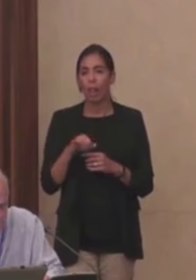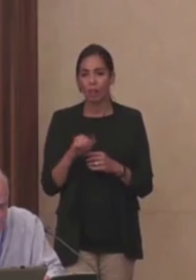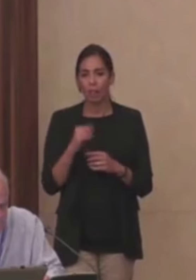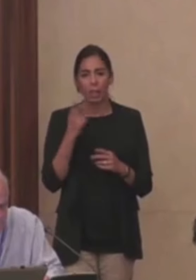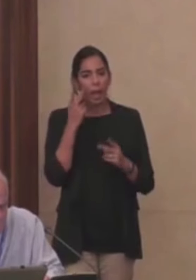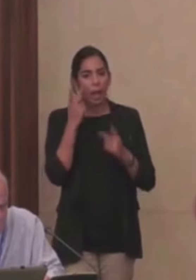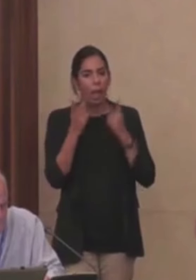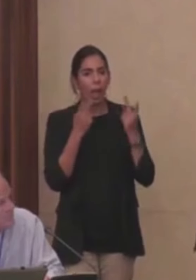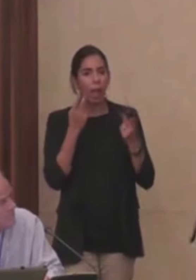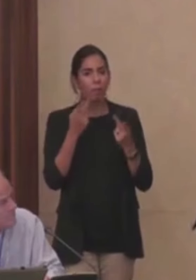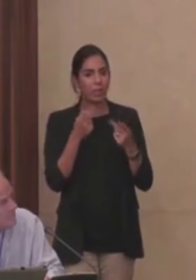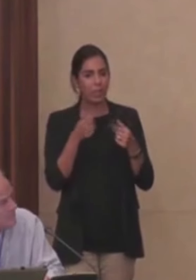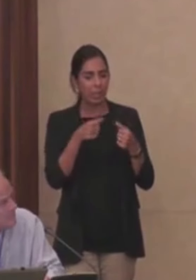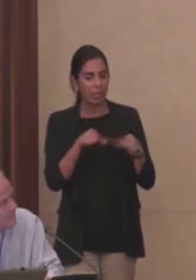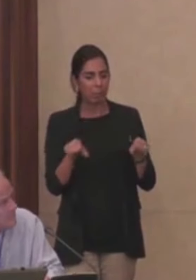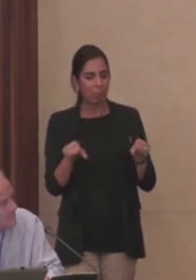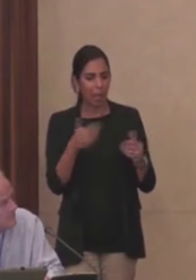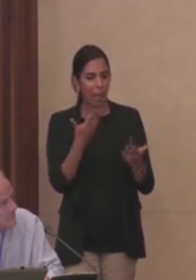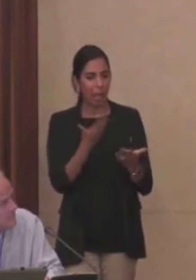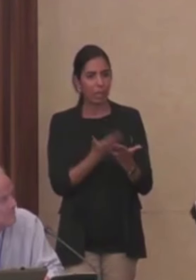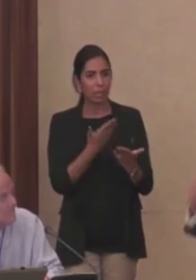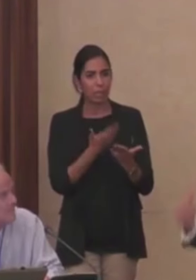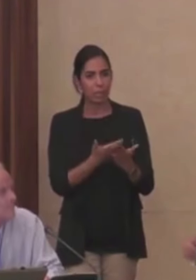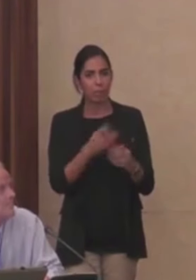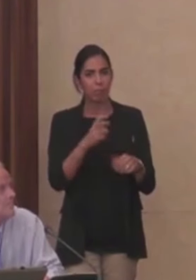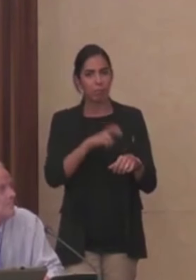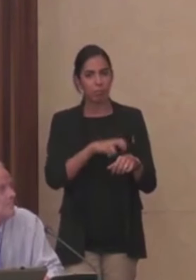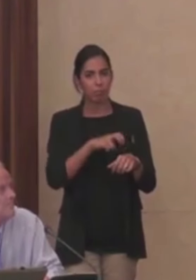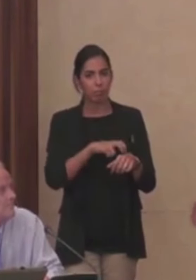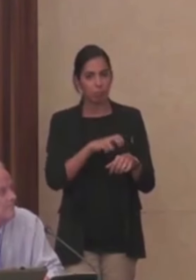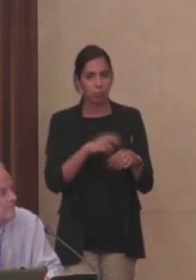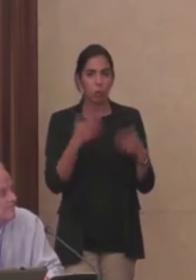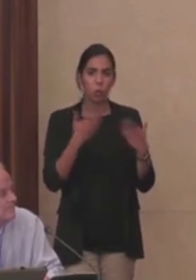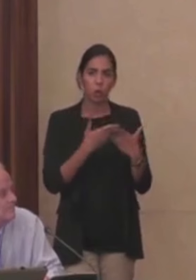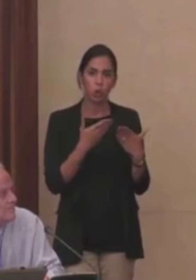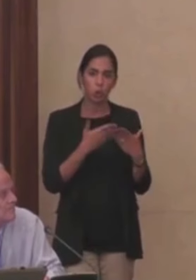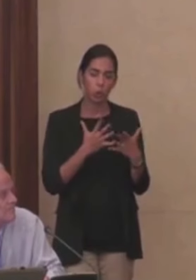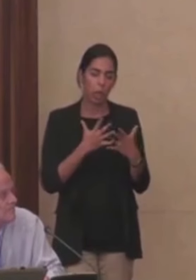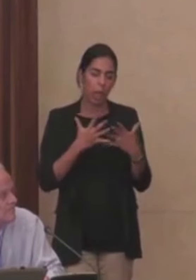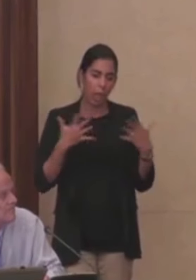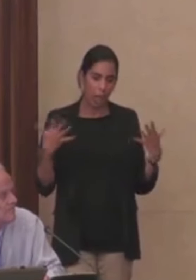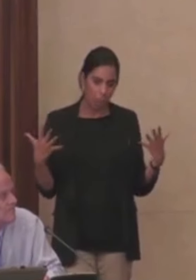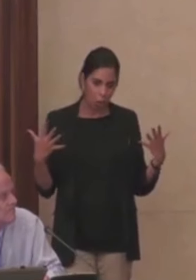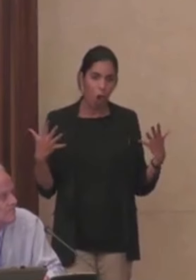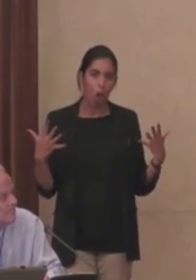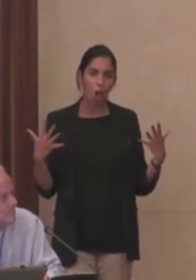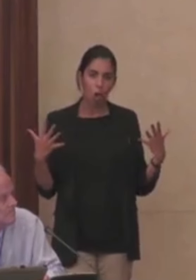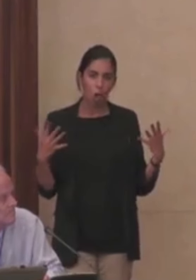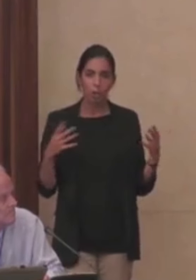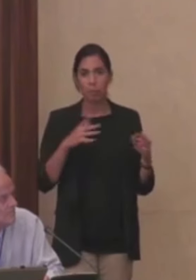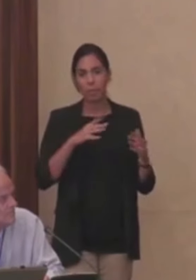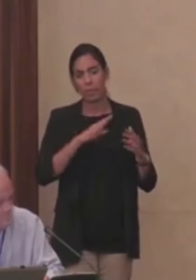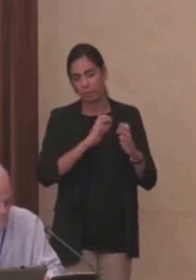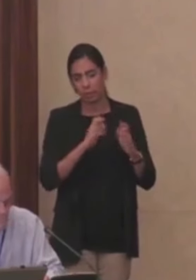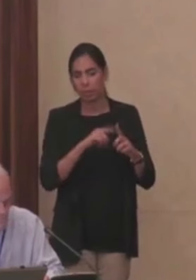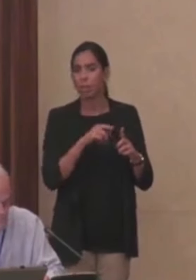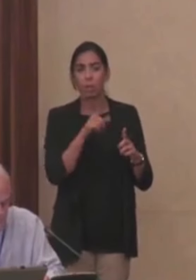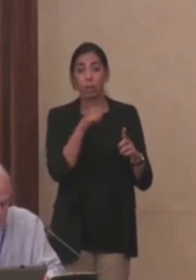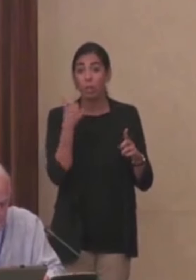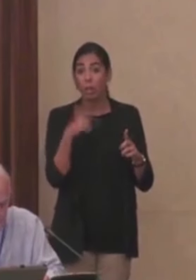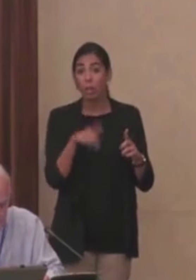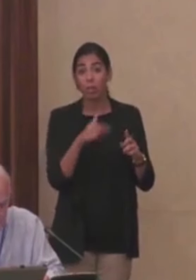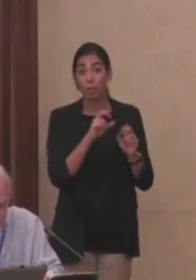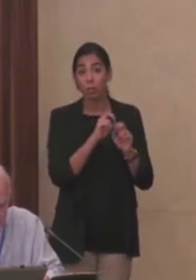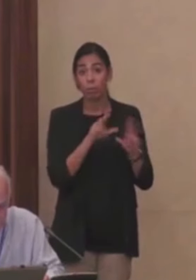Without needing evidence-based medicine, huge randomized, controlled,